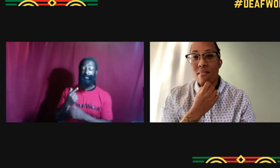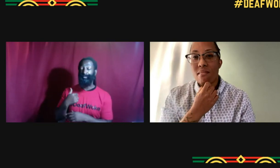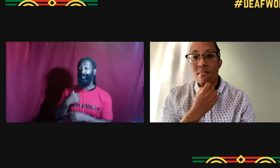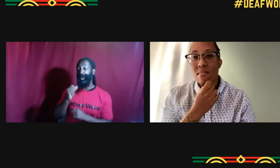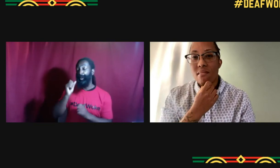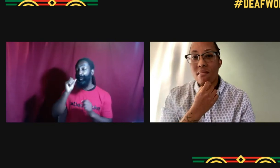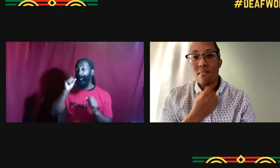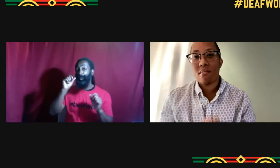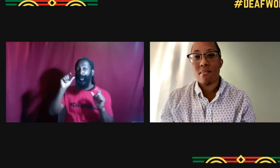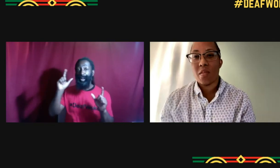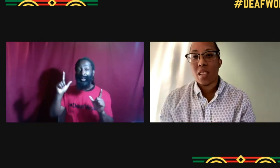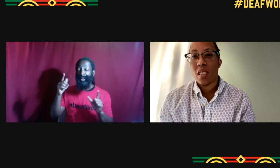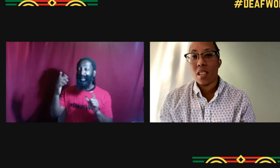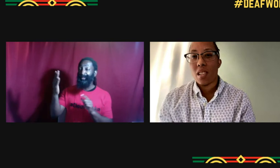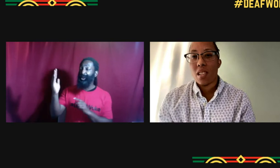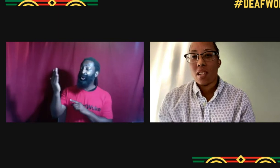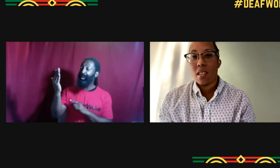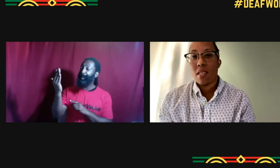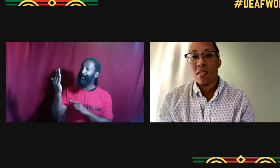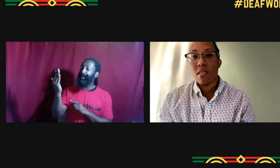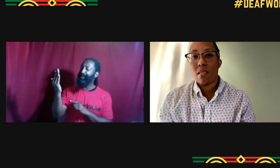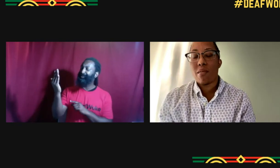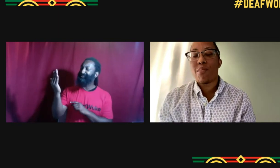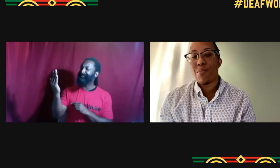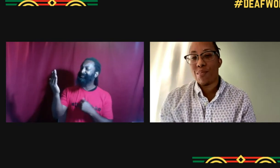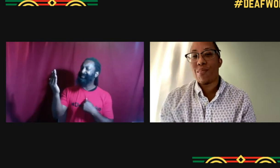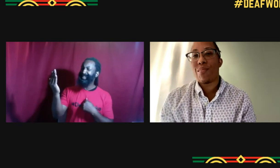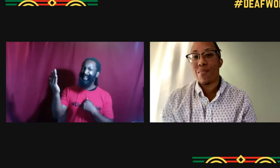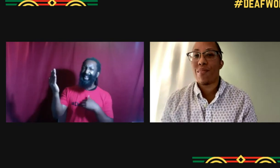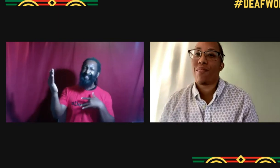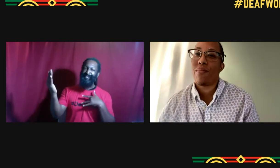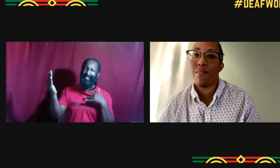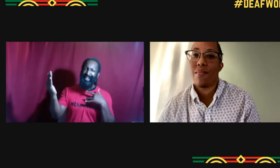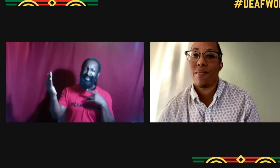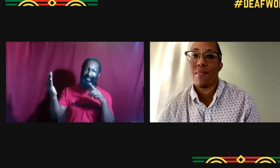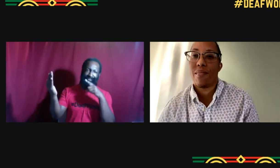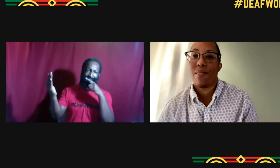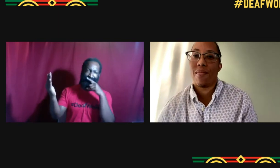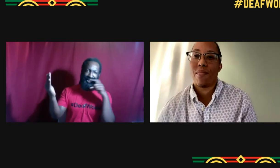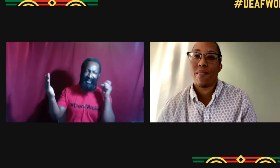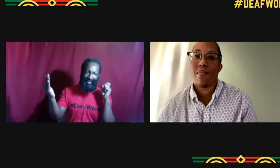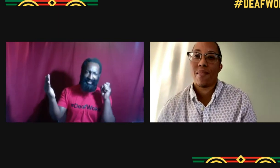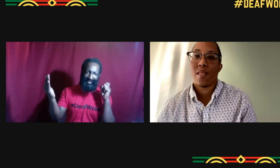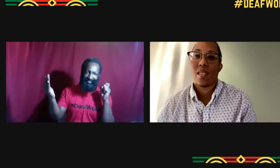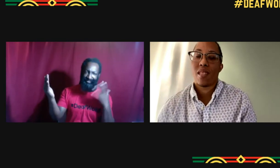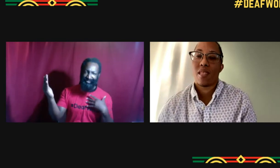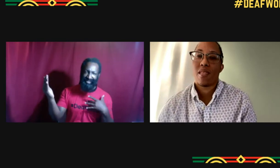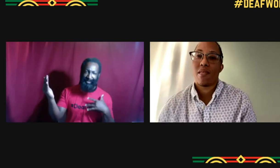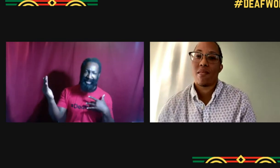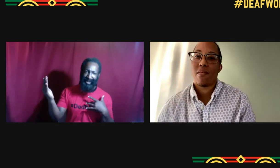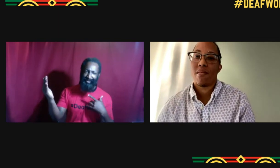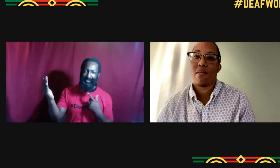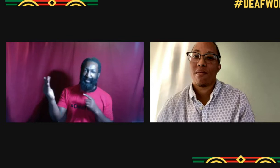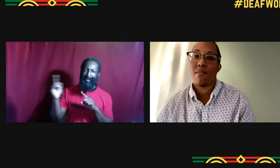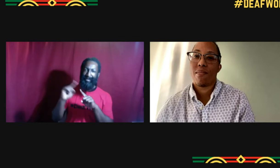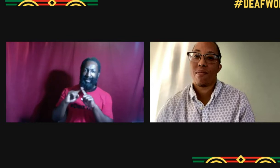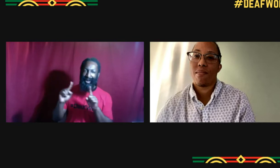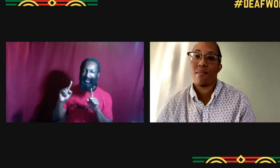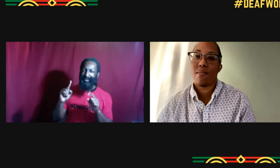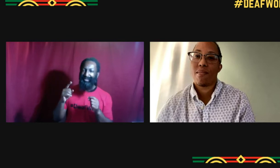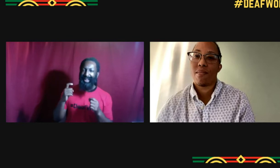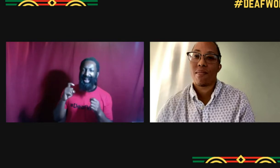Yeah, so for myself, you know, sometimes I wake up, I look at myself in the mirror and I feel